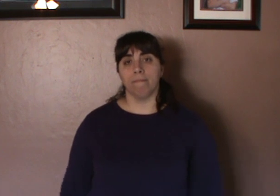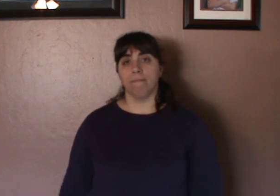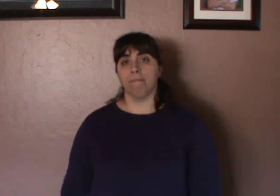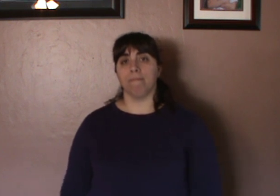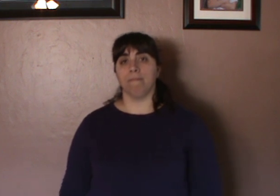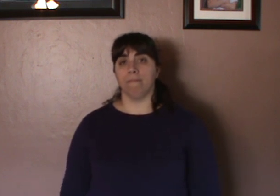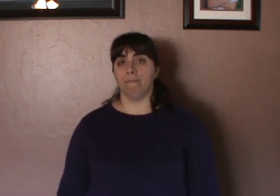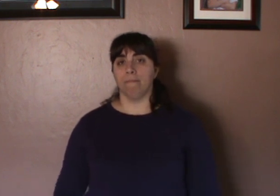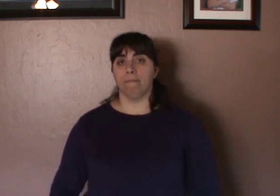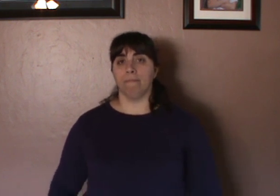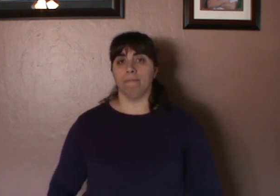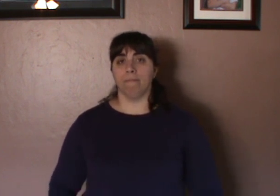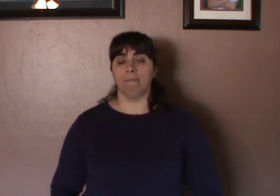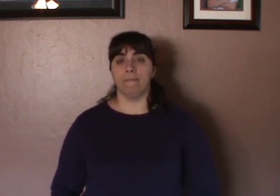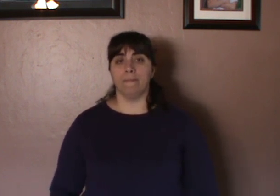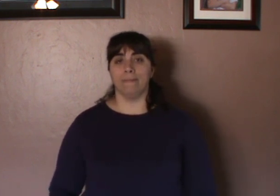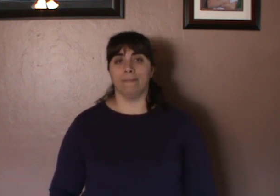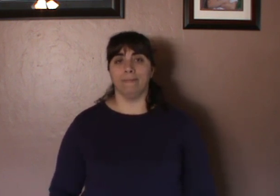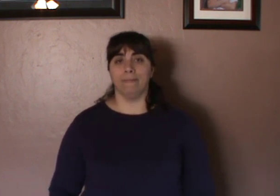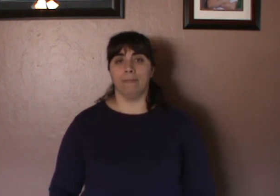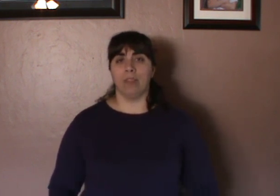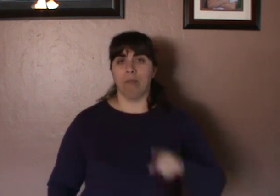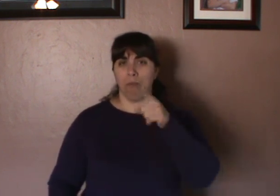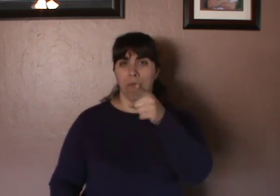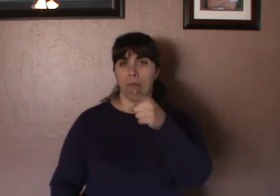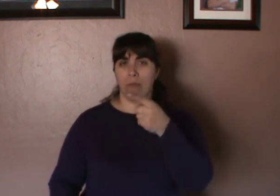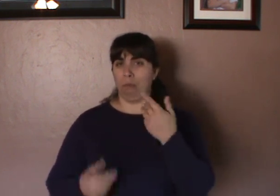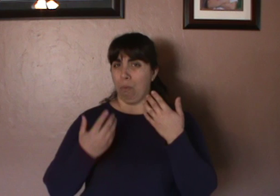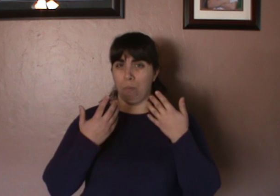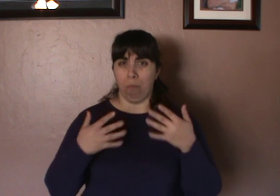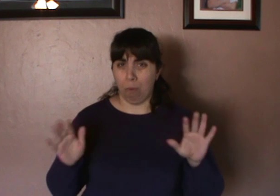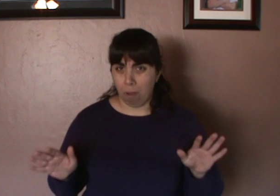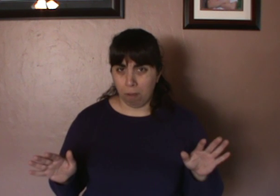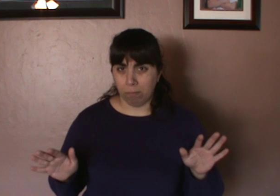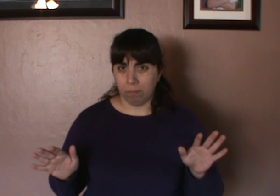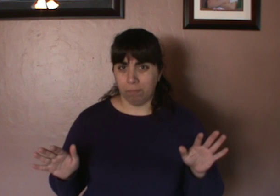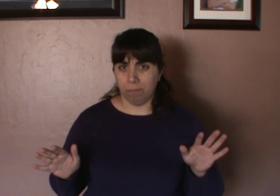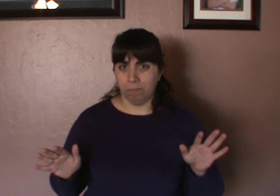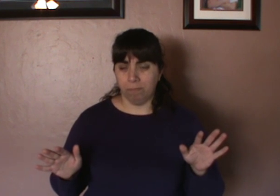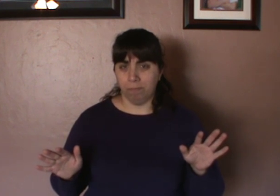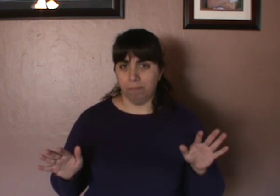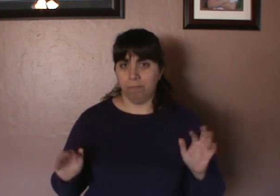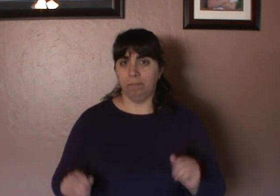You're welcome. And though you protest your